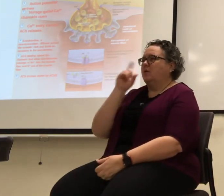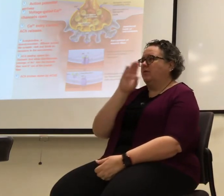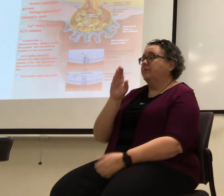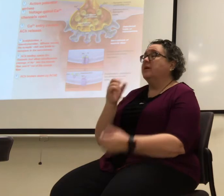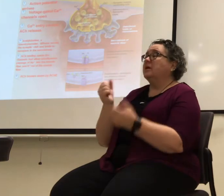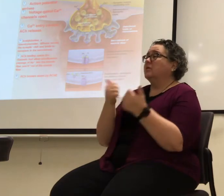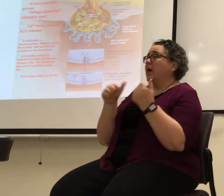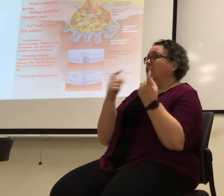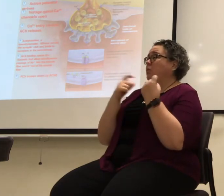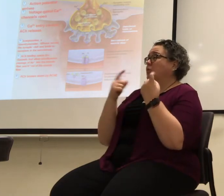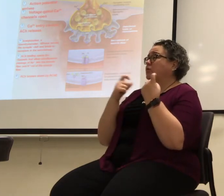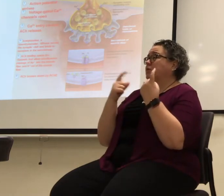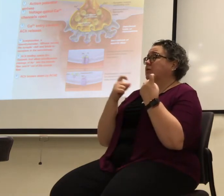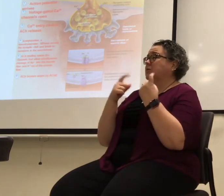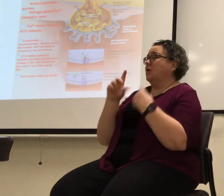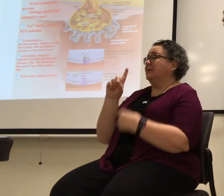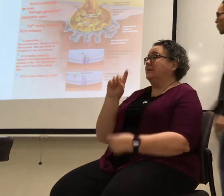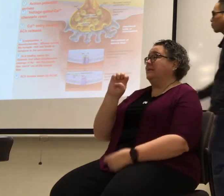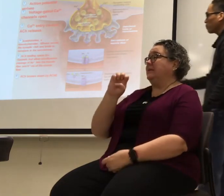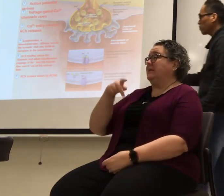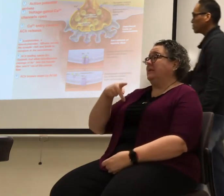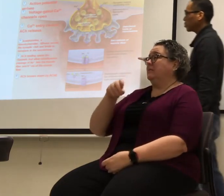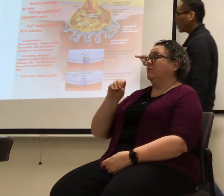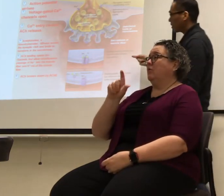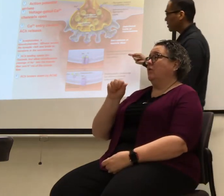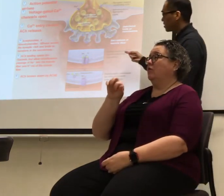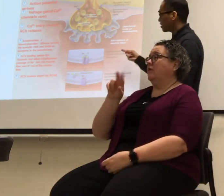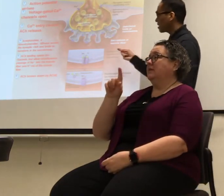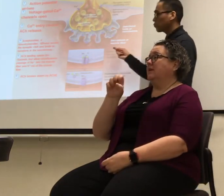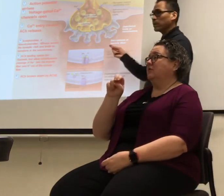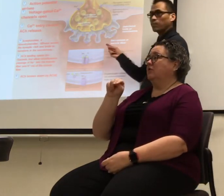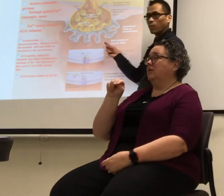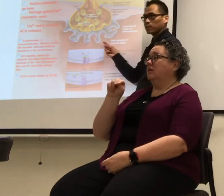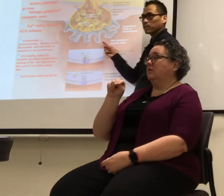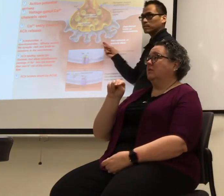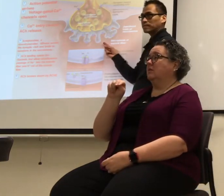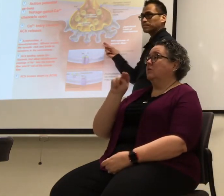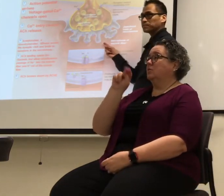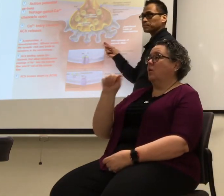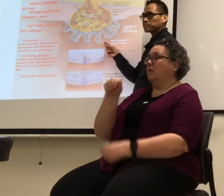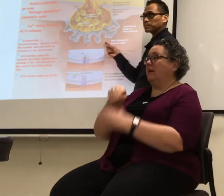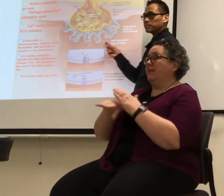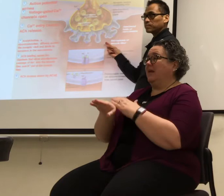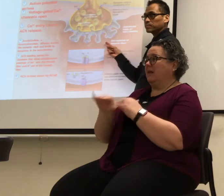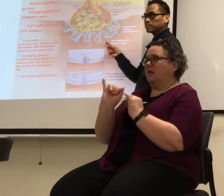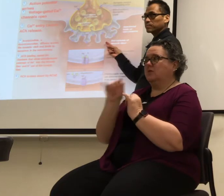So any questions on the depolarization part? Sodium gets in, that's really important.